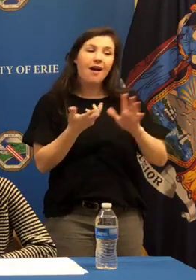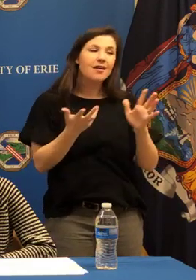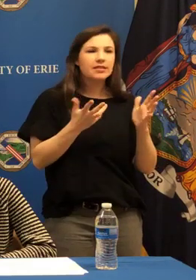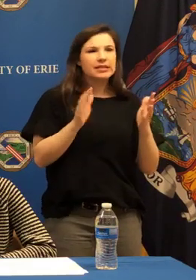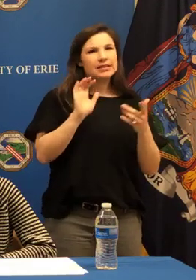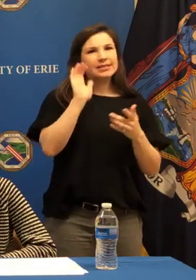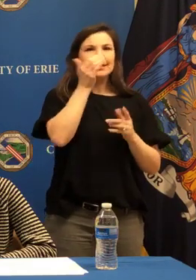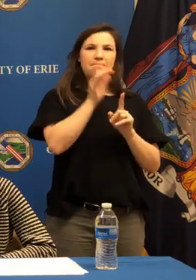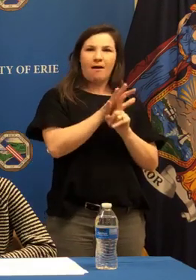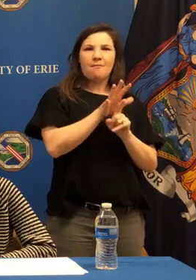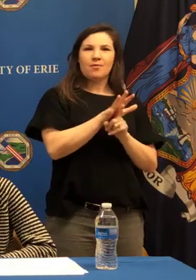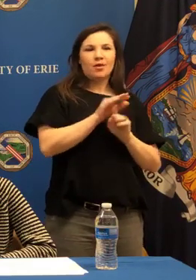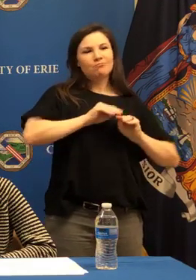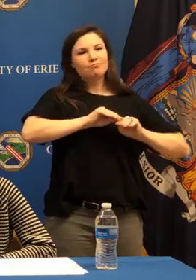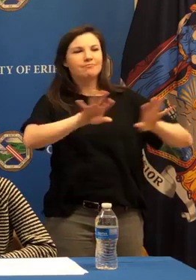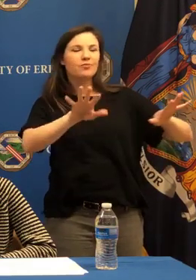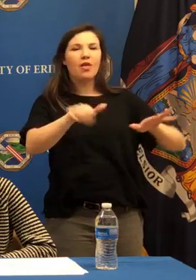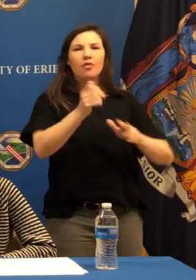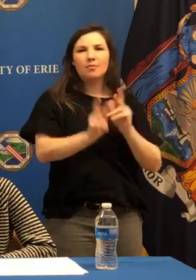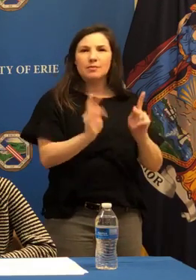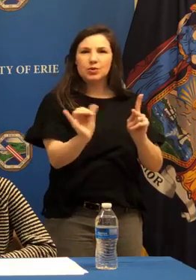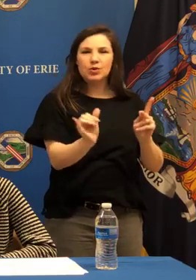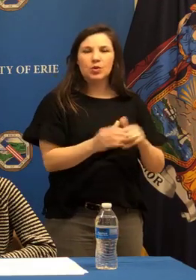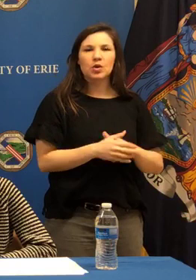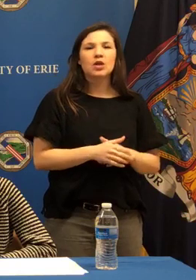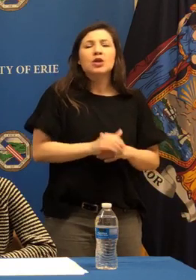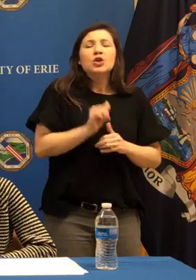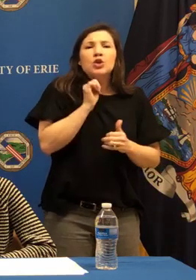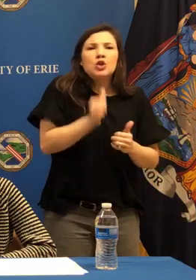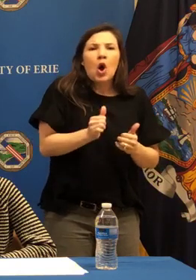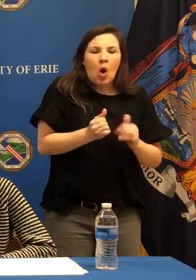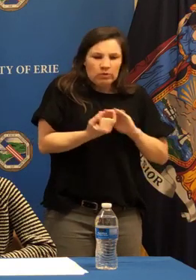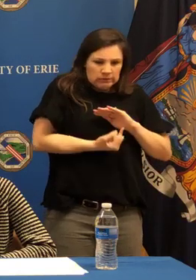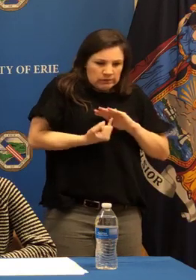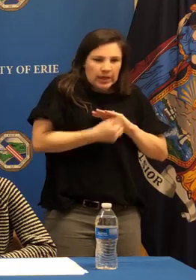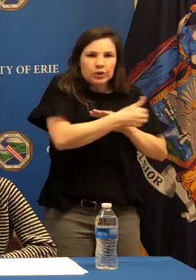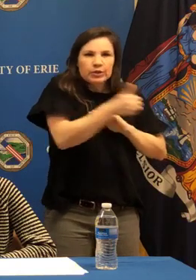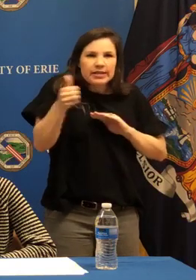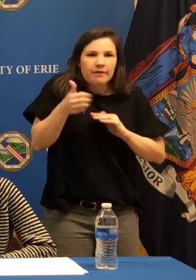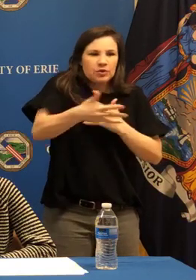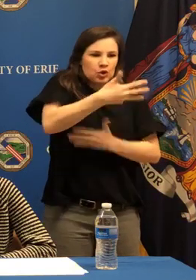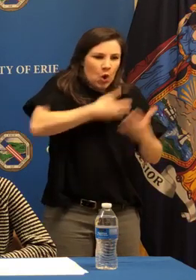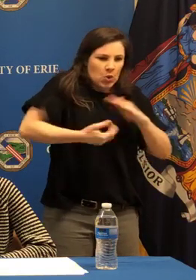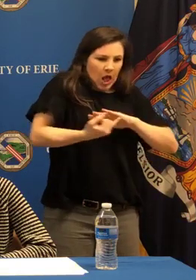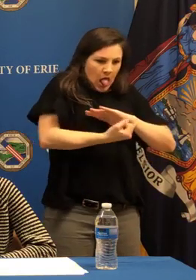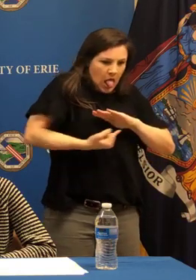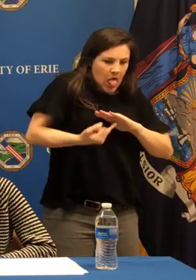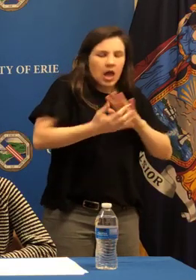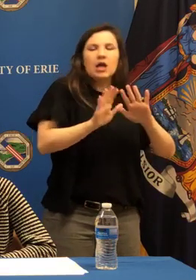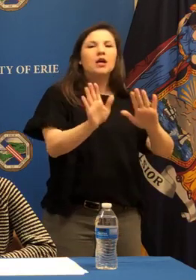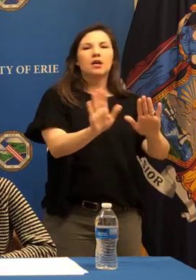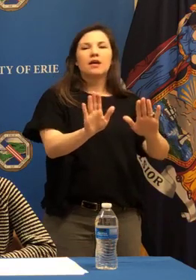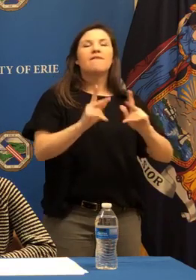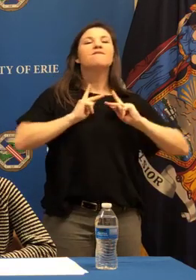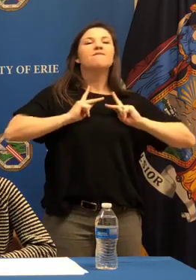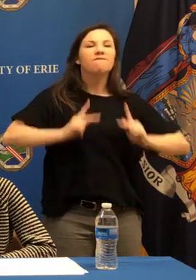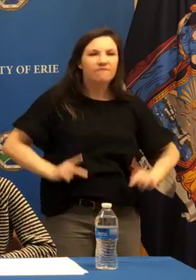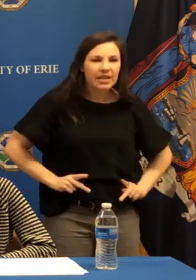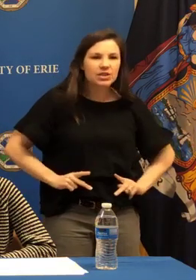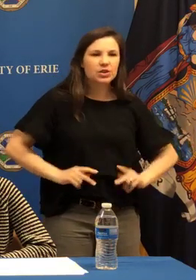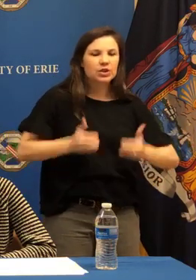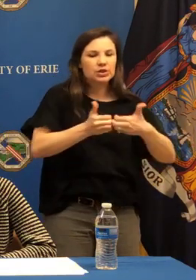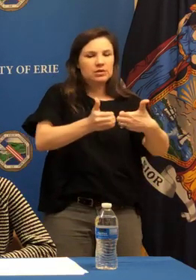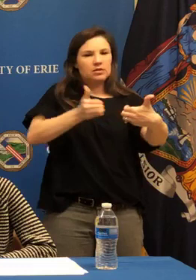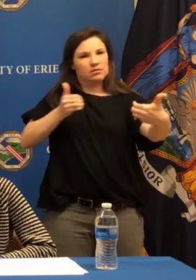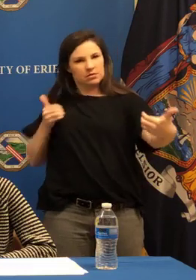pretty popular with other people too. Don't distance yourself socially. Distance yourself physically. We